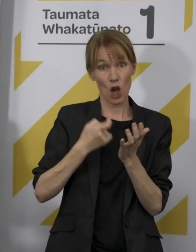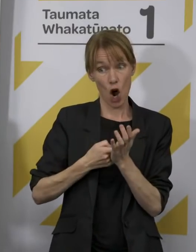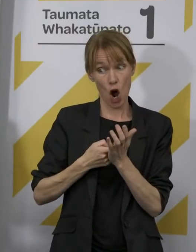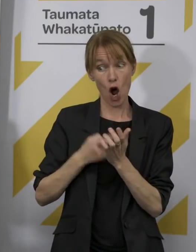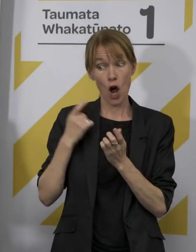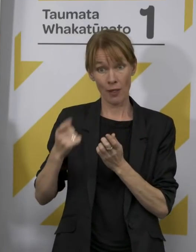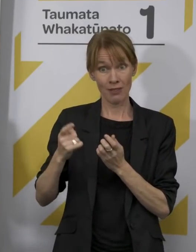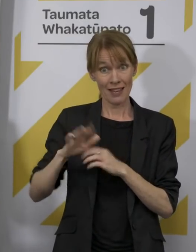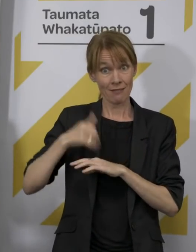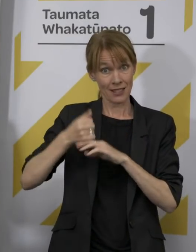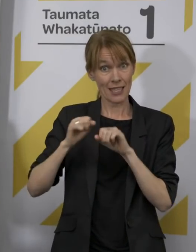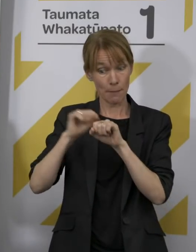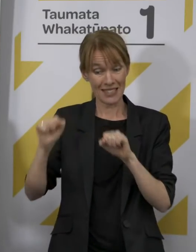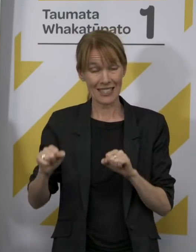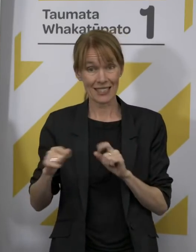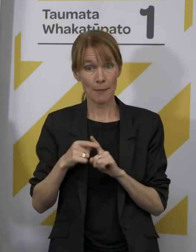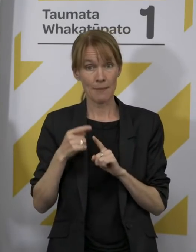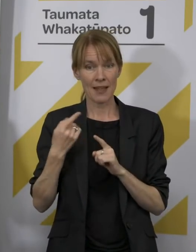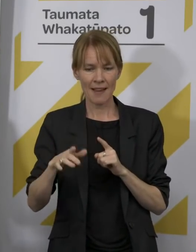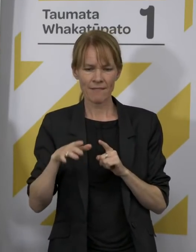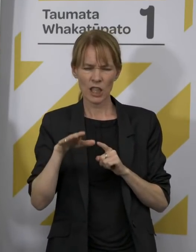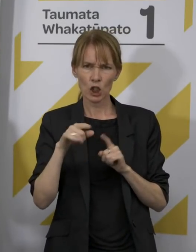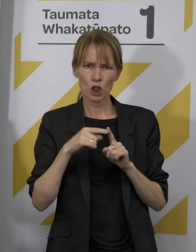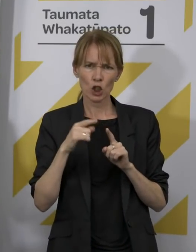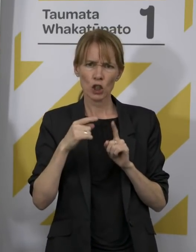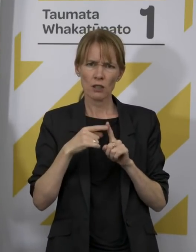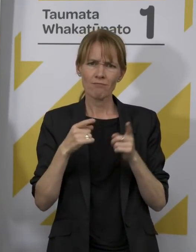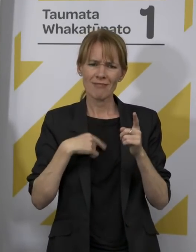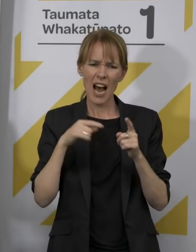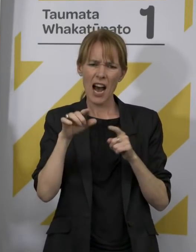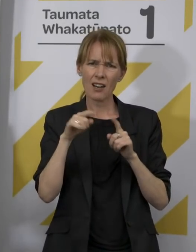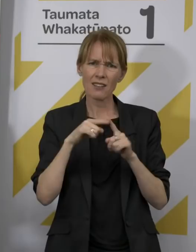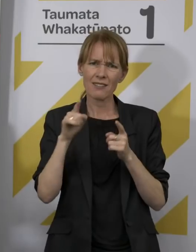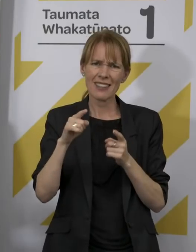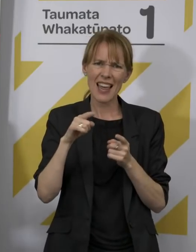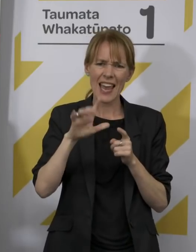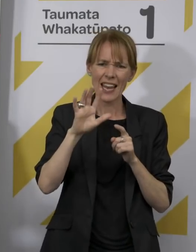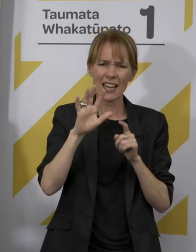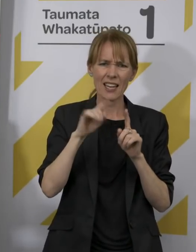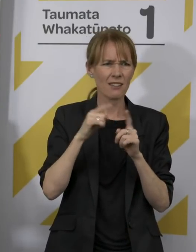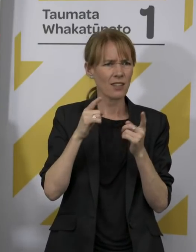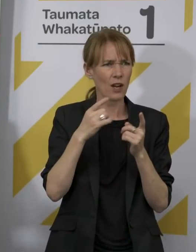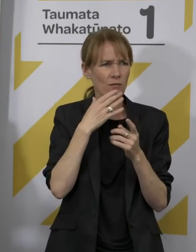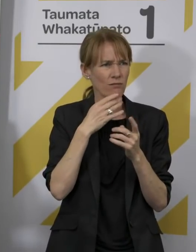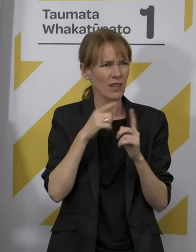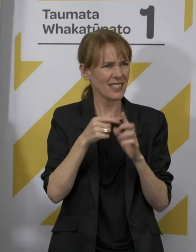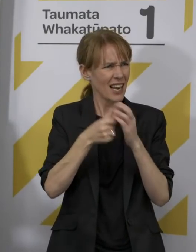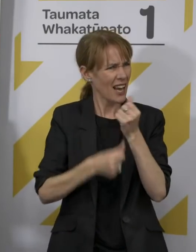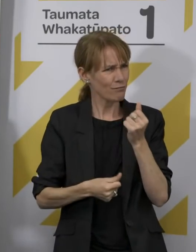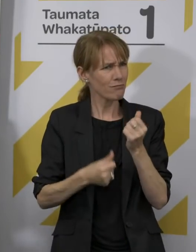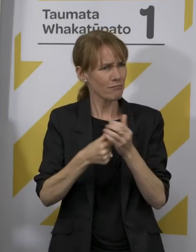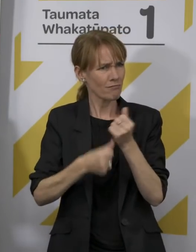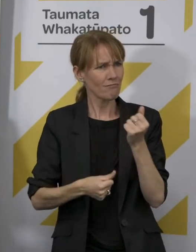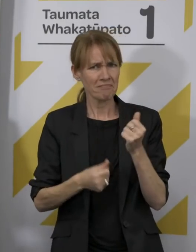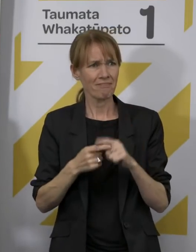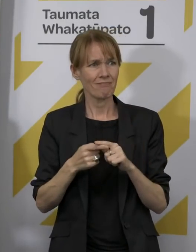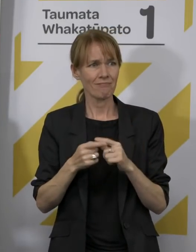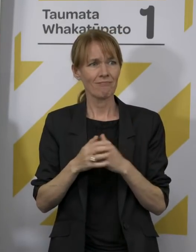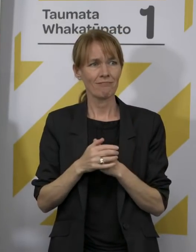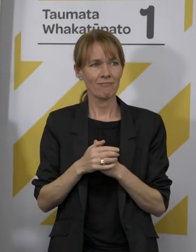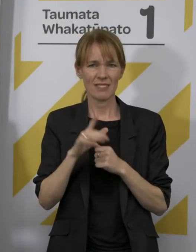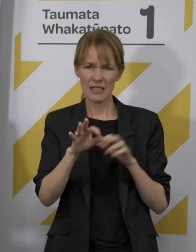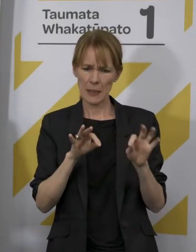they collected samples through the period when we had known infection in the community through March